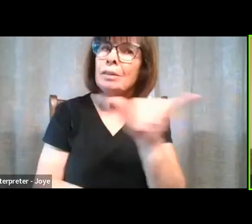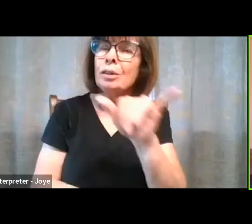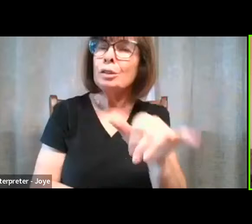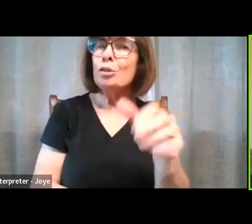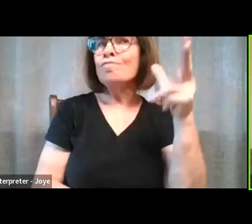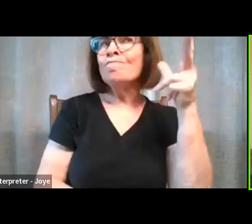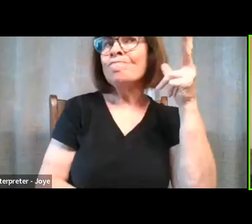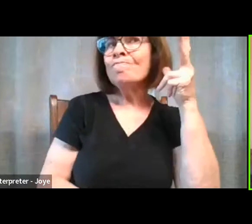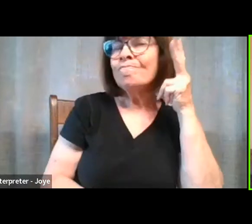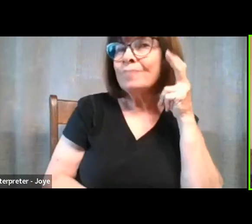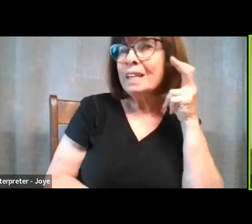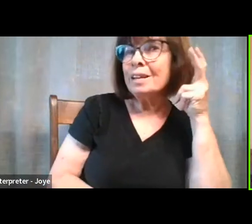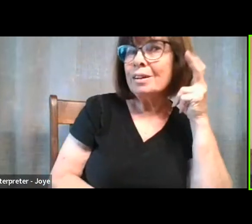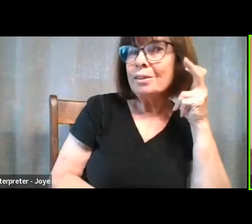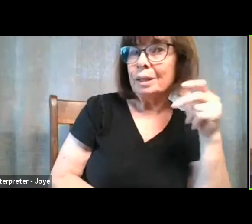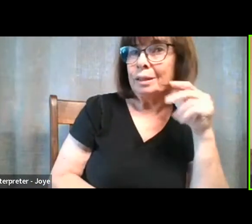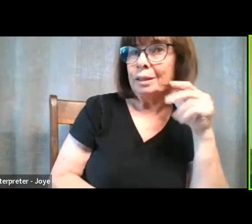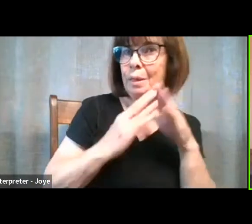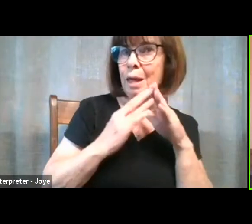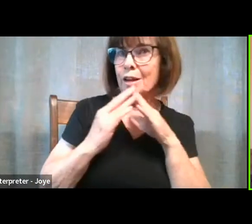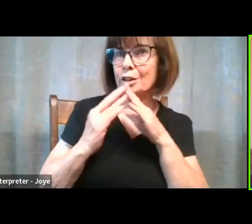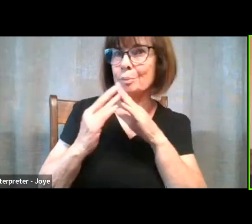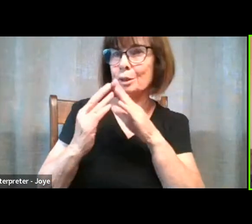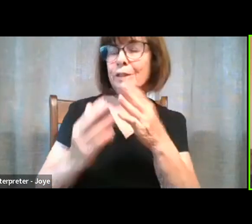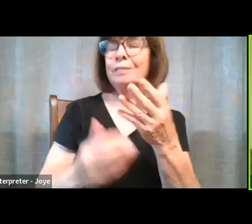right? It is